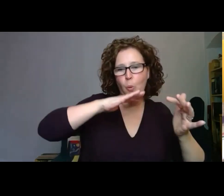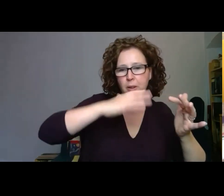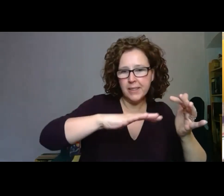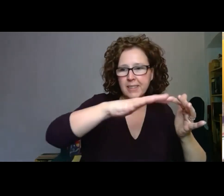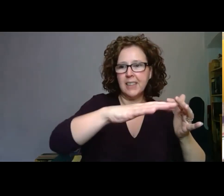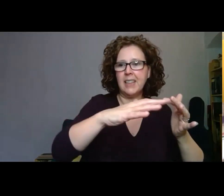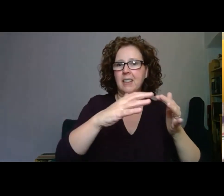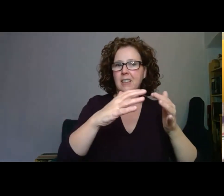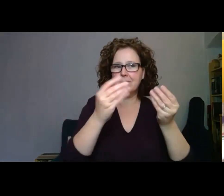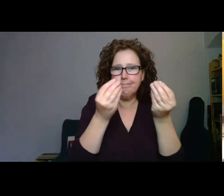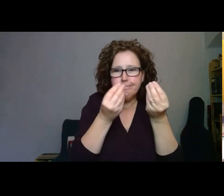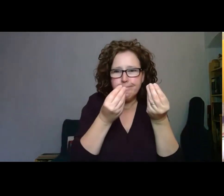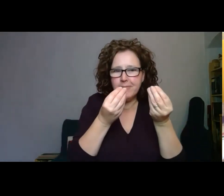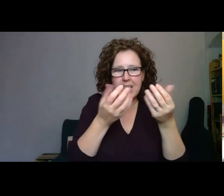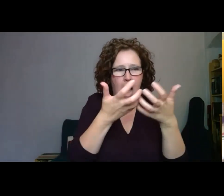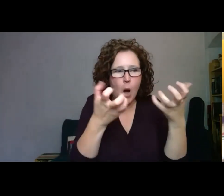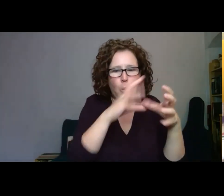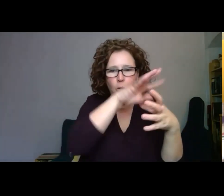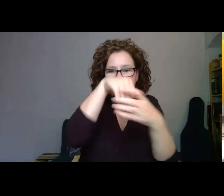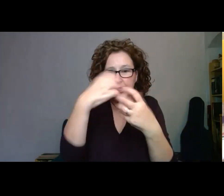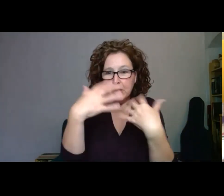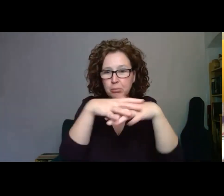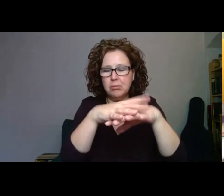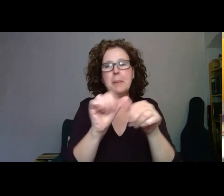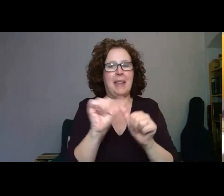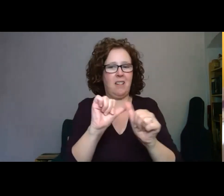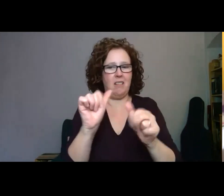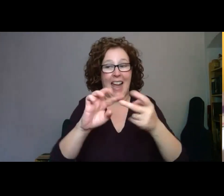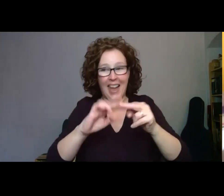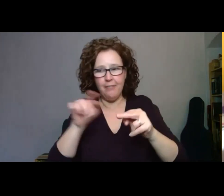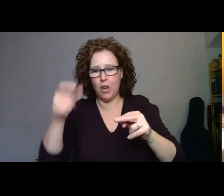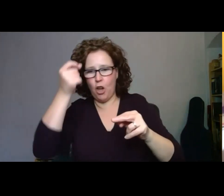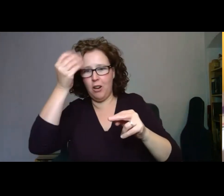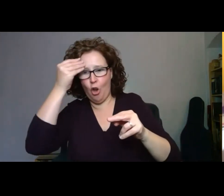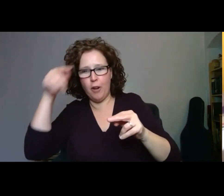integration is better. It happens more. So